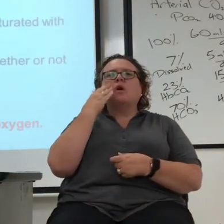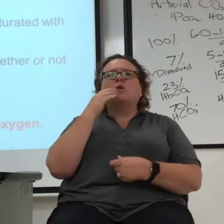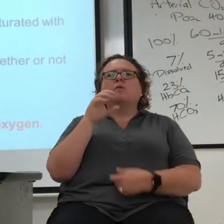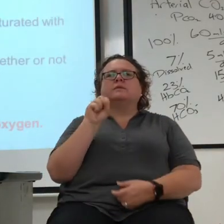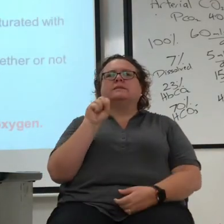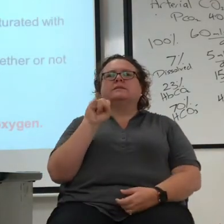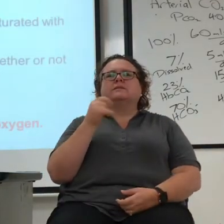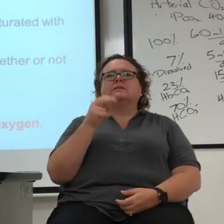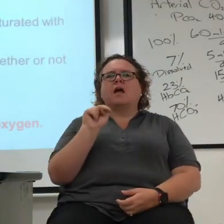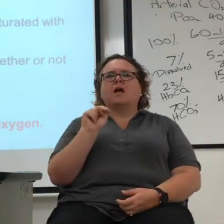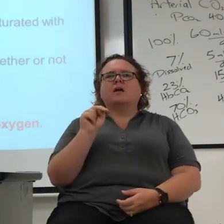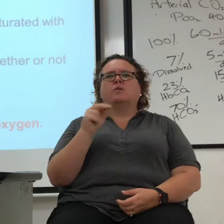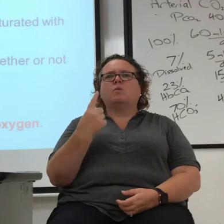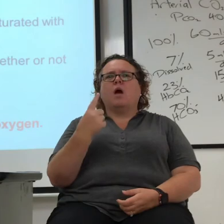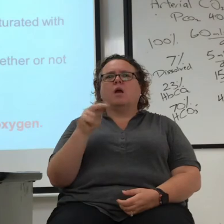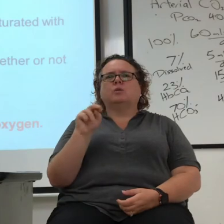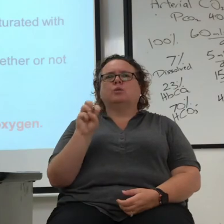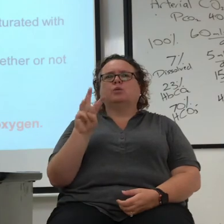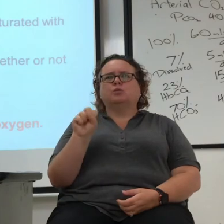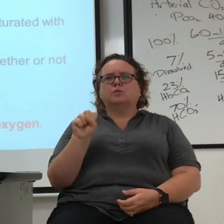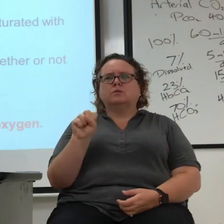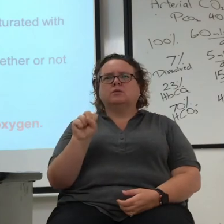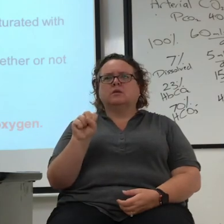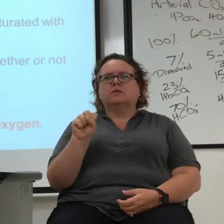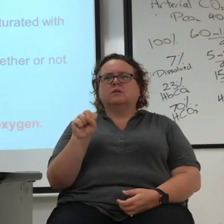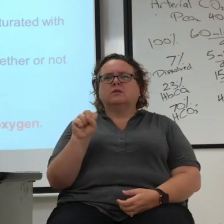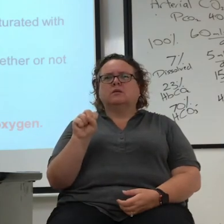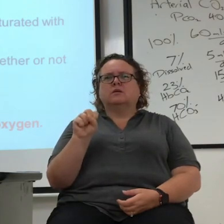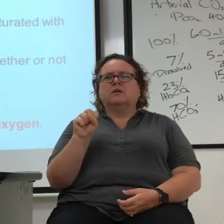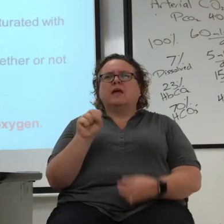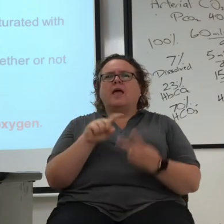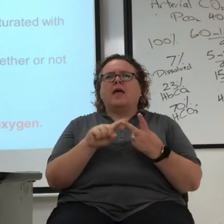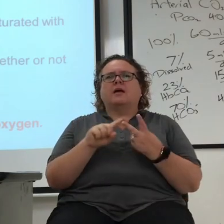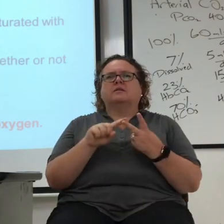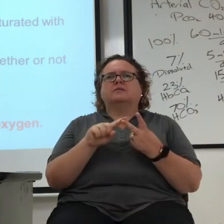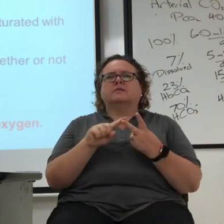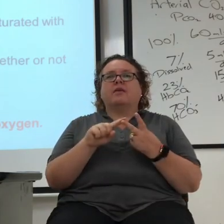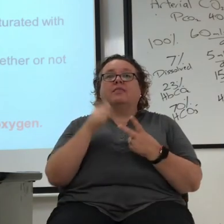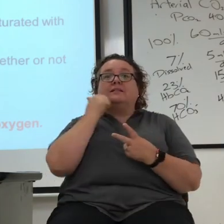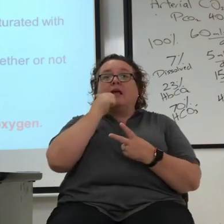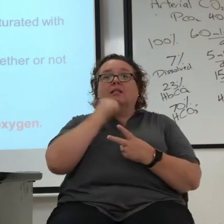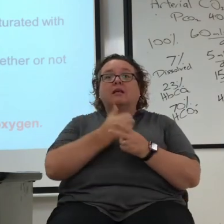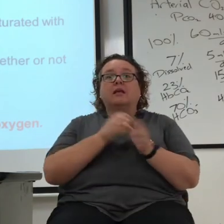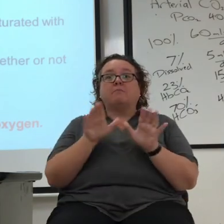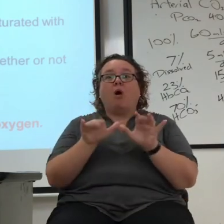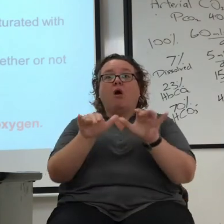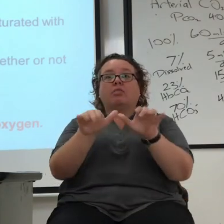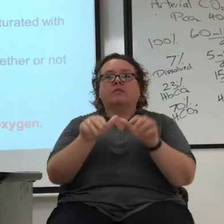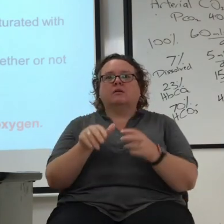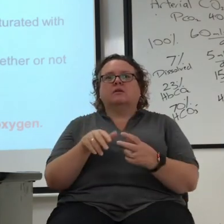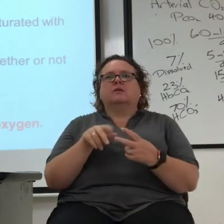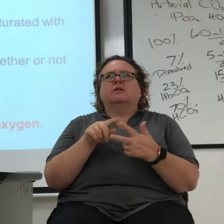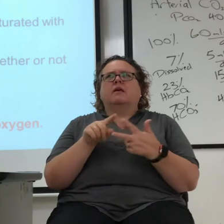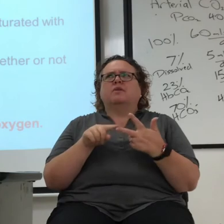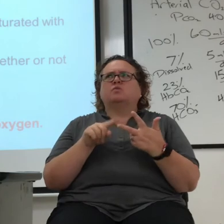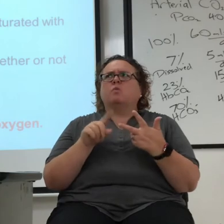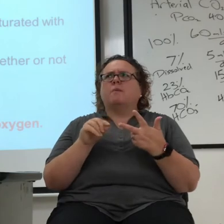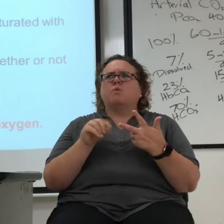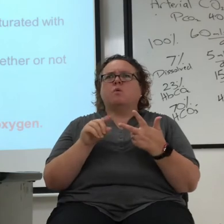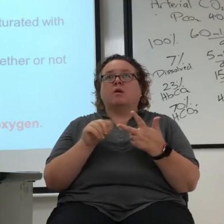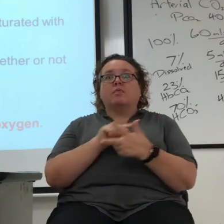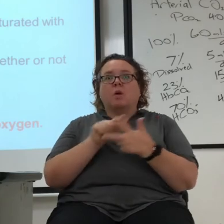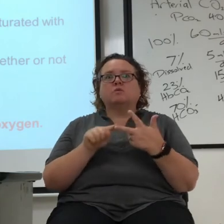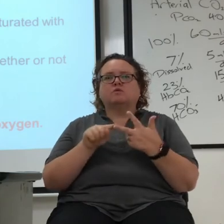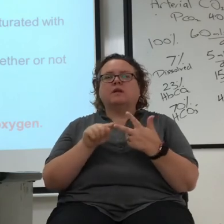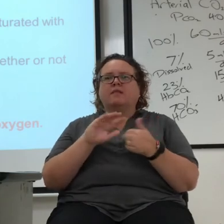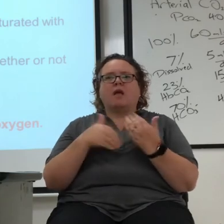So, oxygen transport depends on hemoglobin saturation. Hemoglobin saturation of oxygen is the most important way to transport